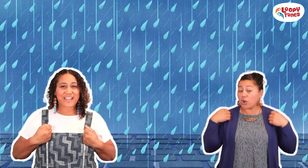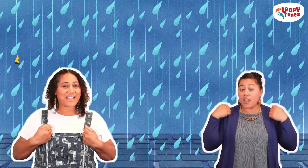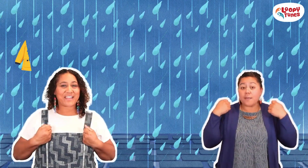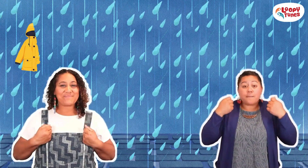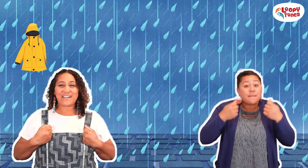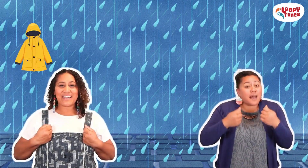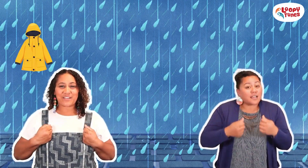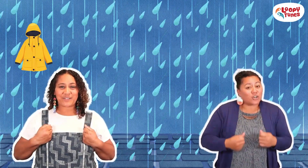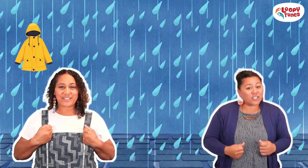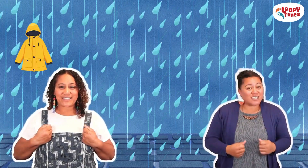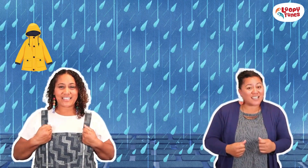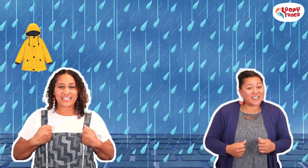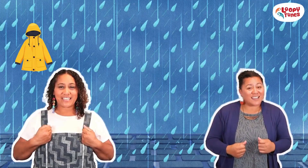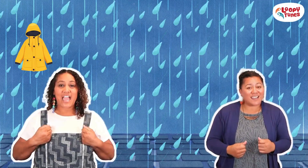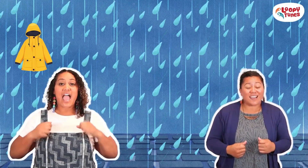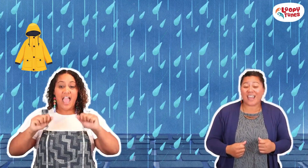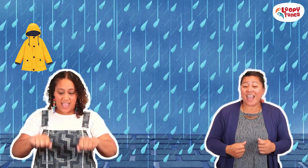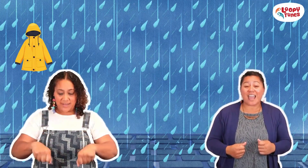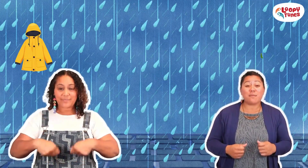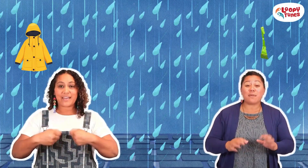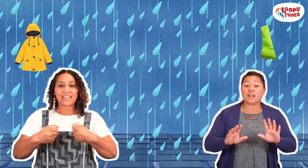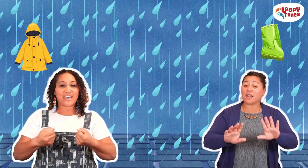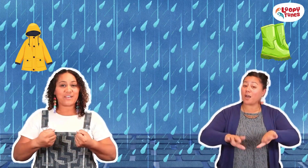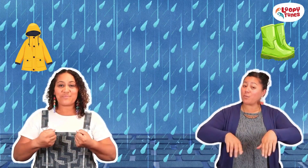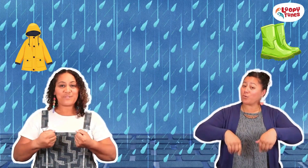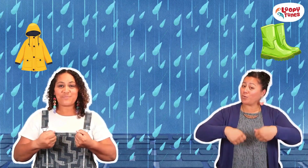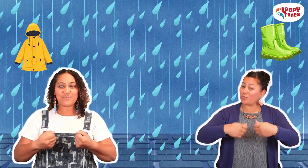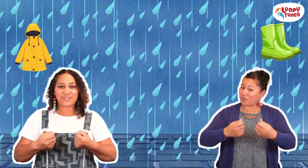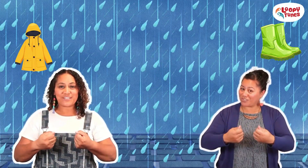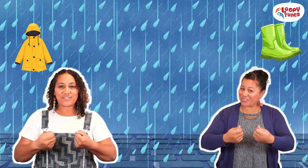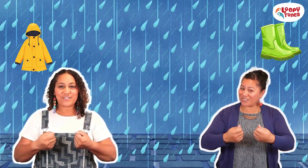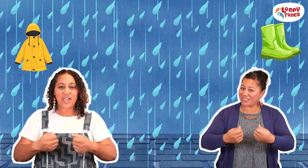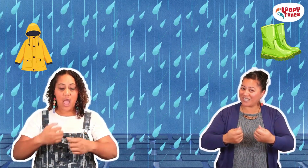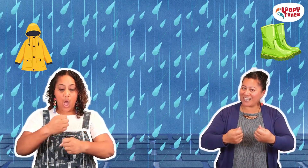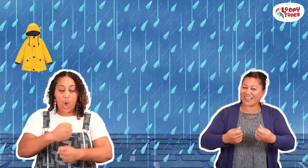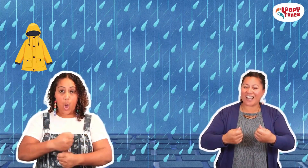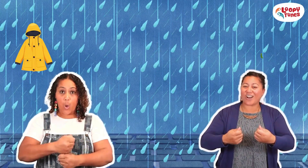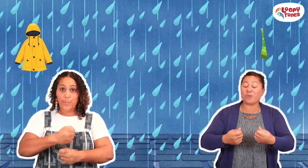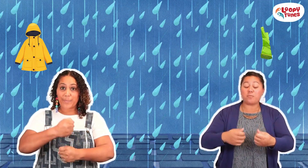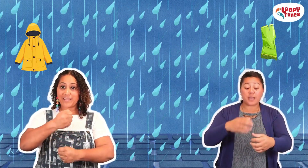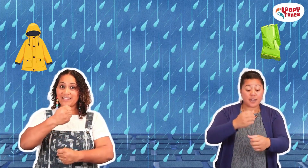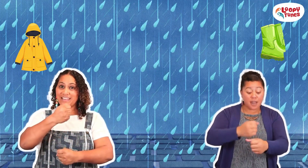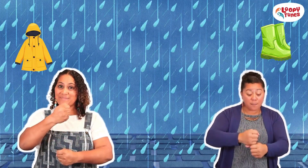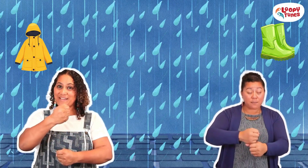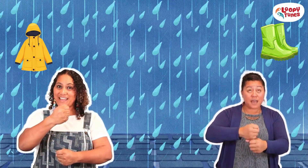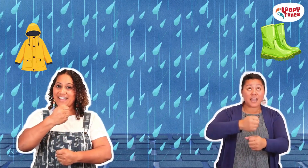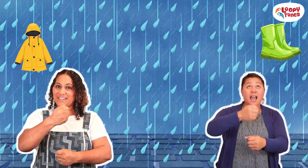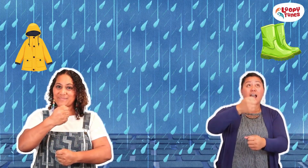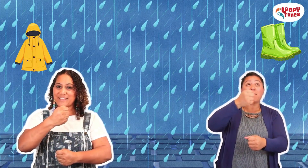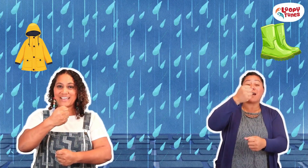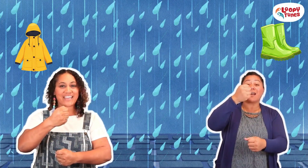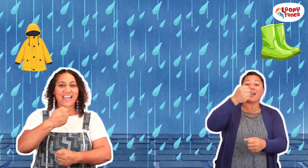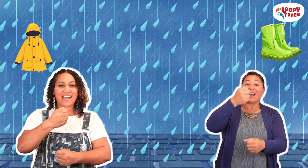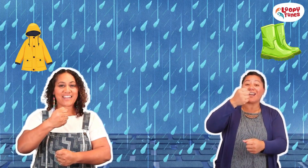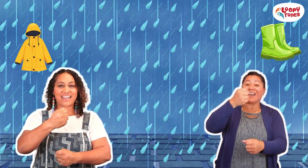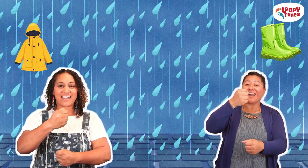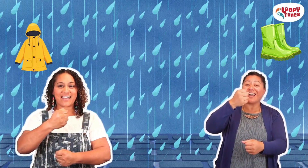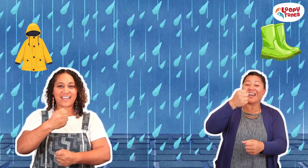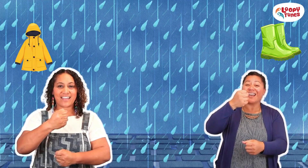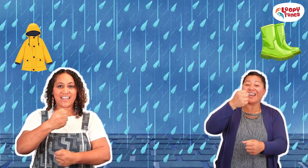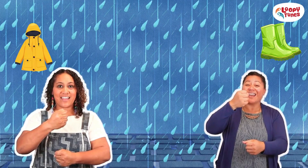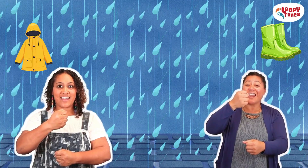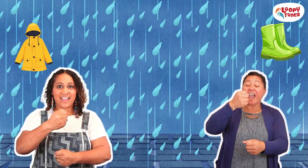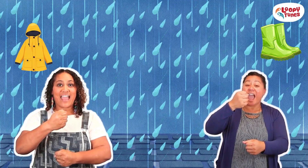I'll grab my koti and my kamuputu, open up my